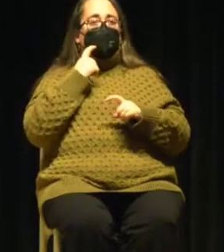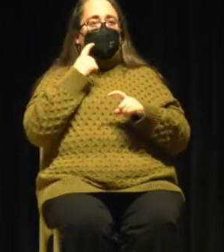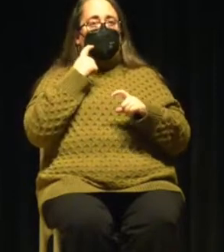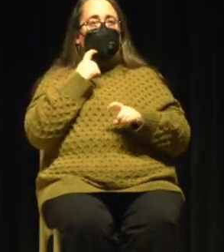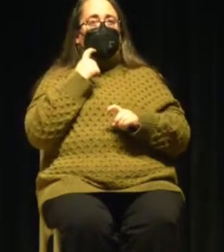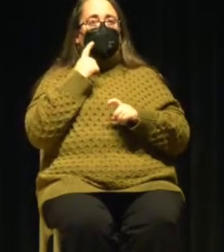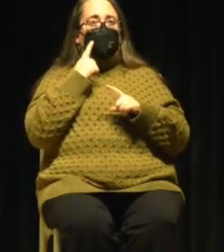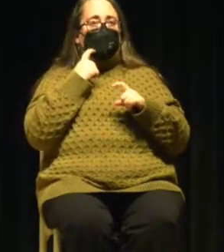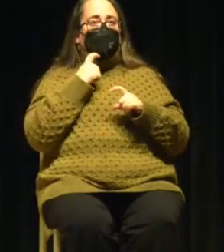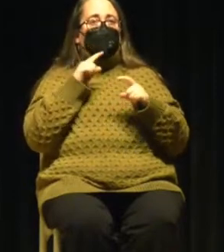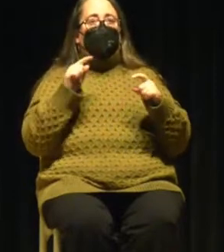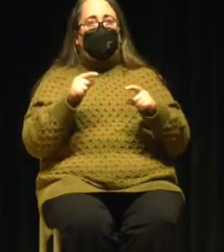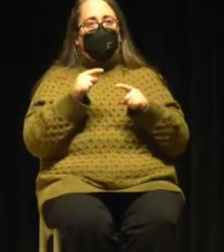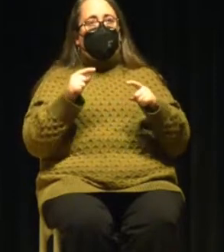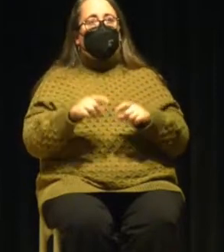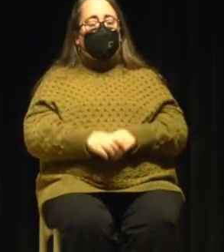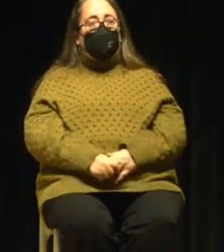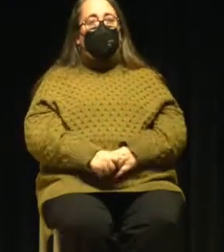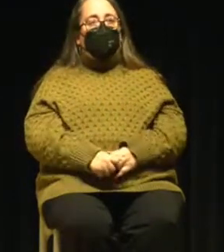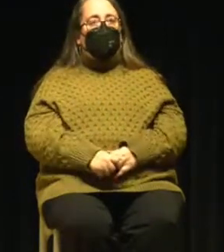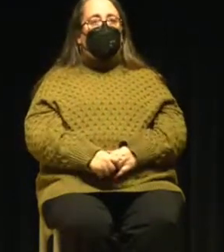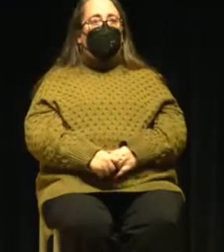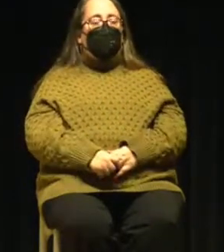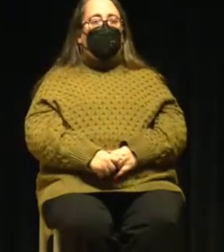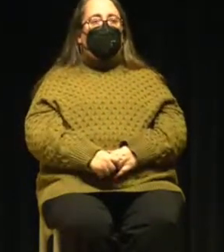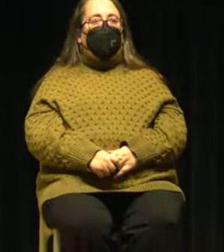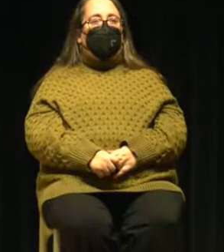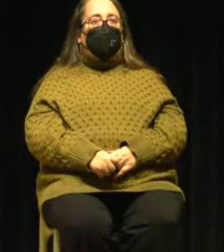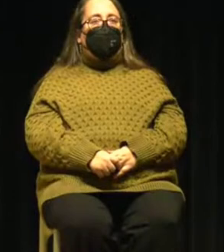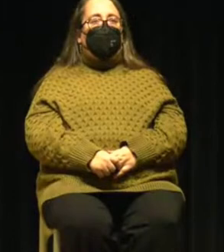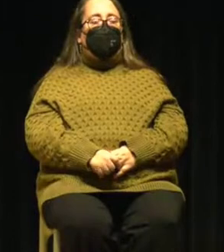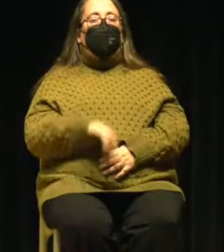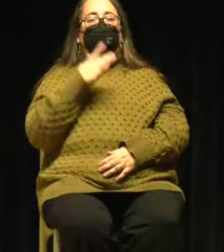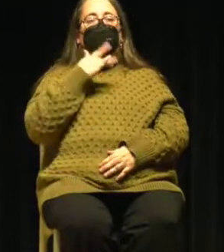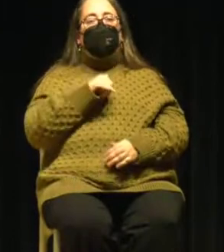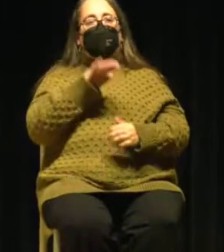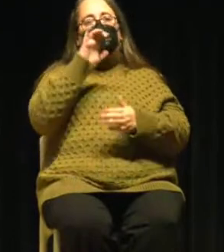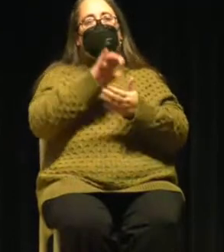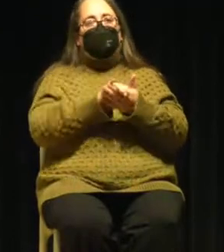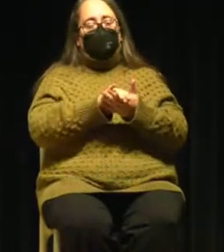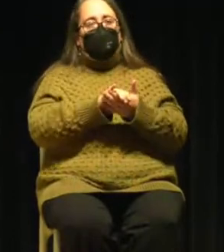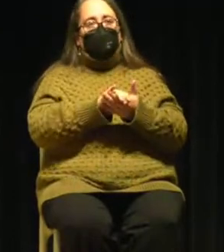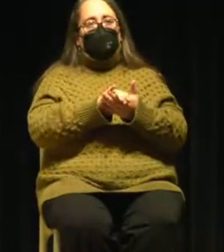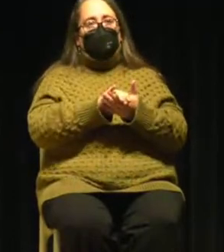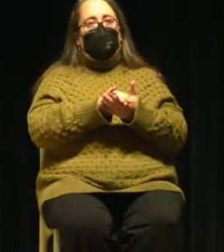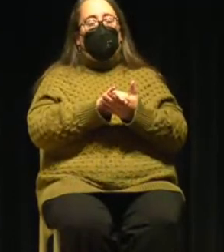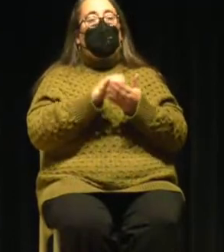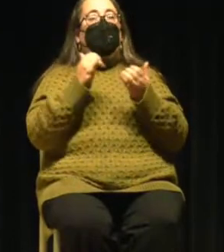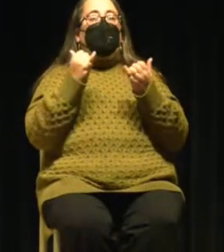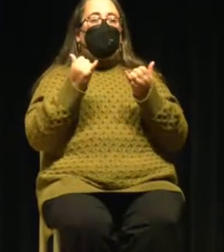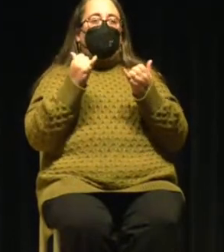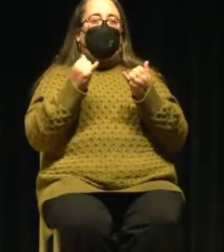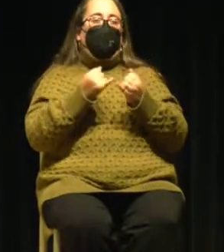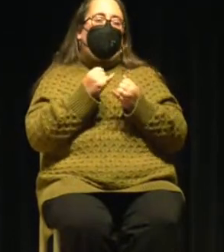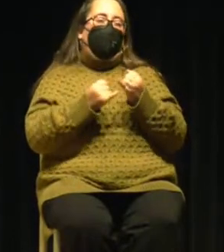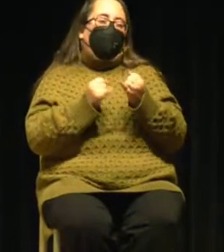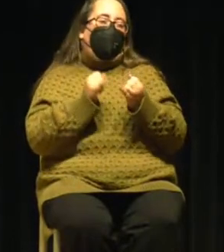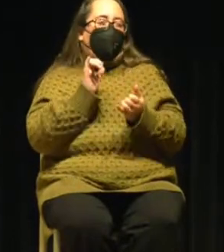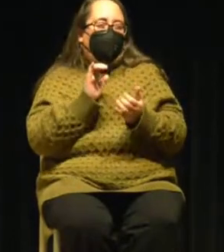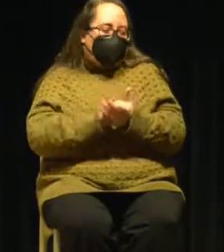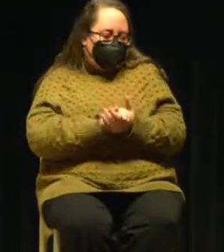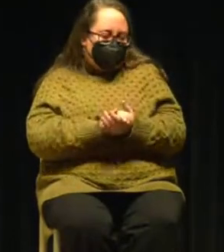It hurts at the end of the day. Yeah. I'm lucky that, you know, my husband, my current and hopefully final husband,